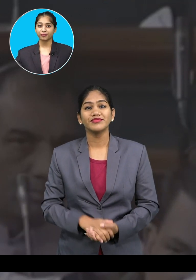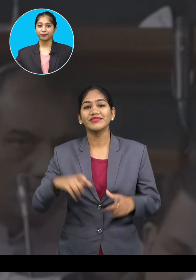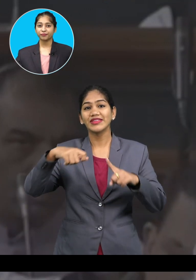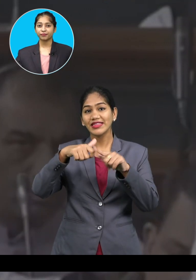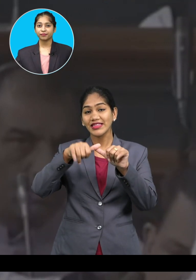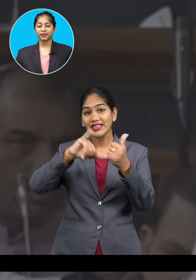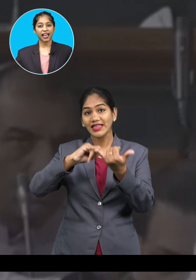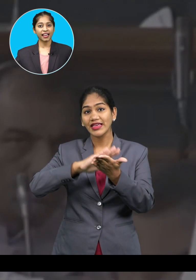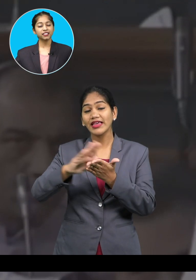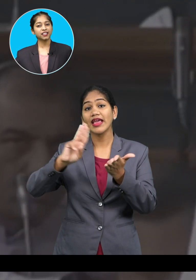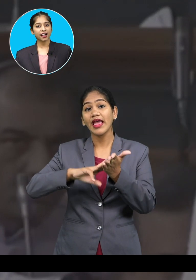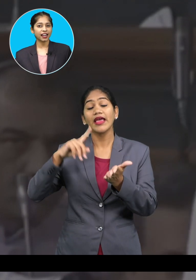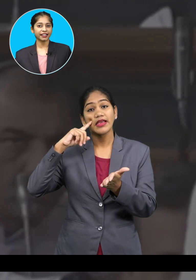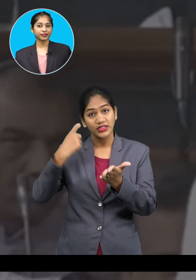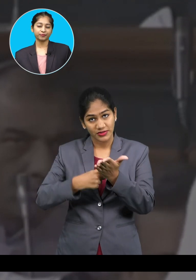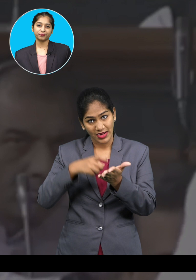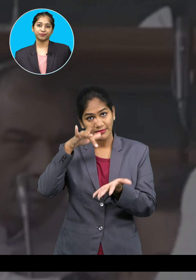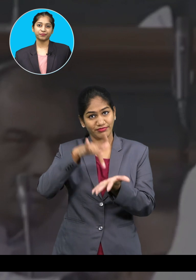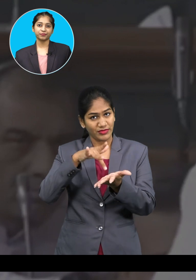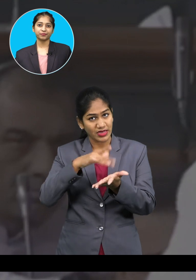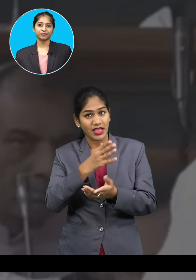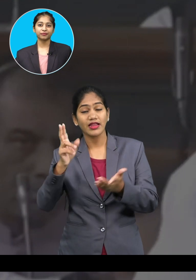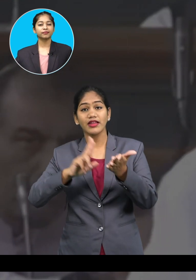Kashmir and Nagaland.